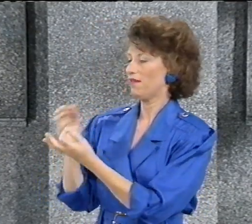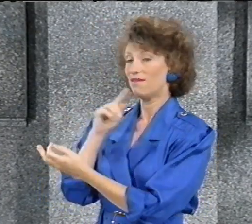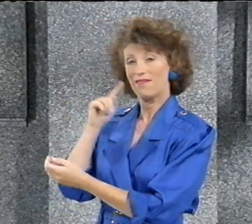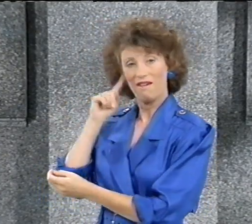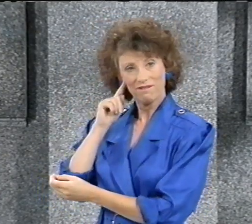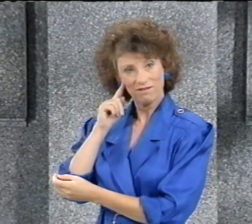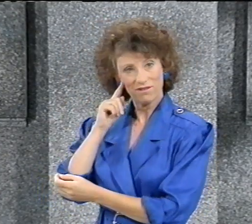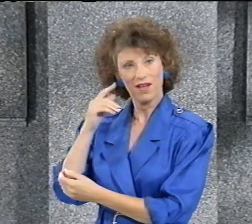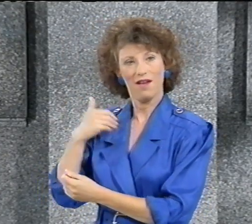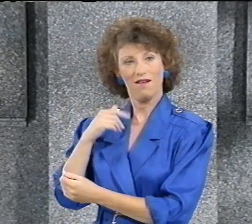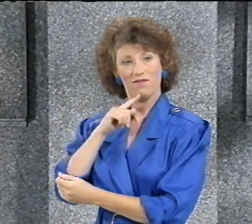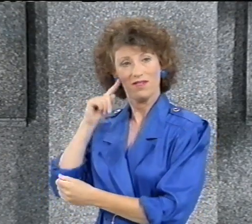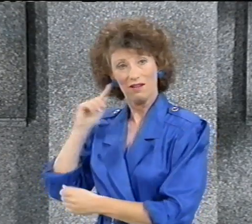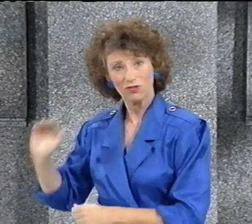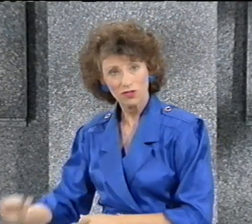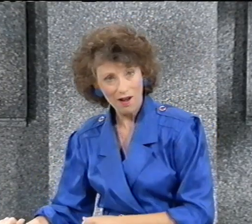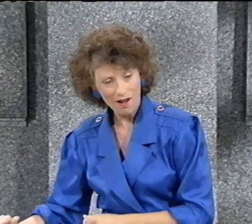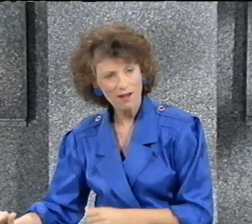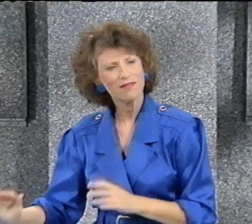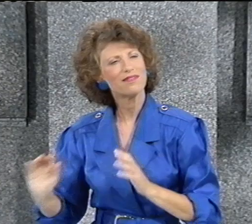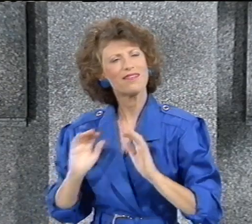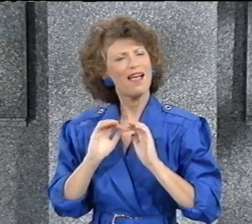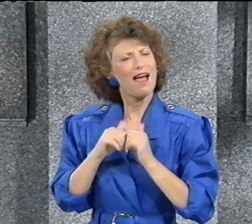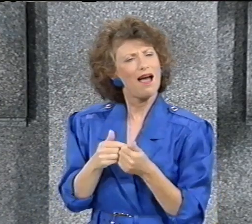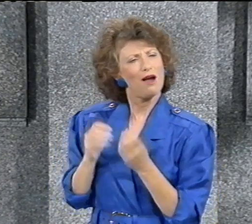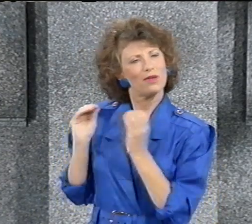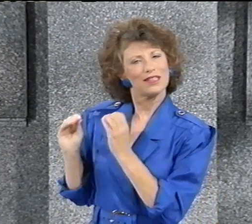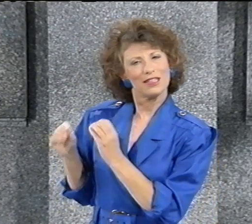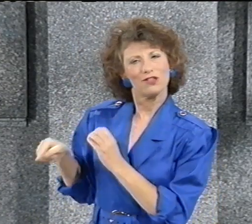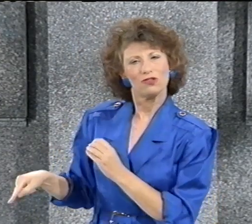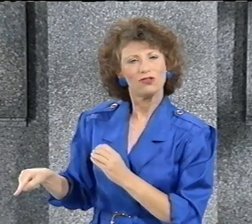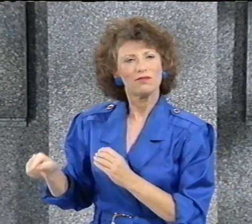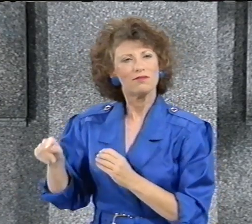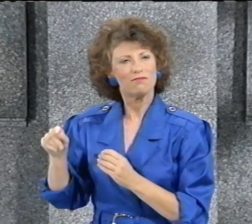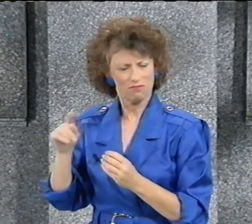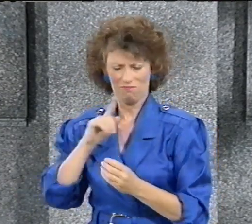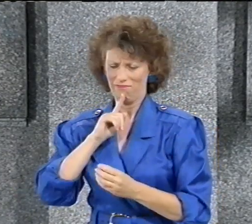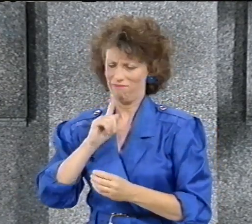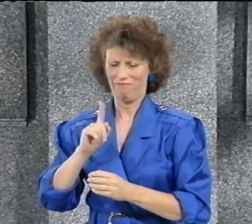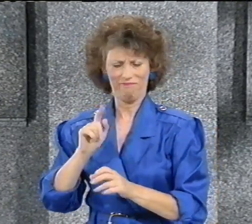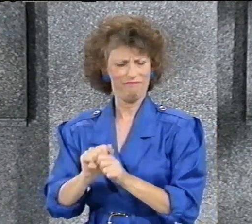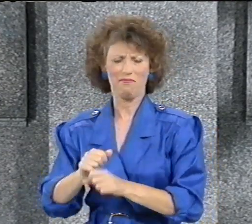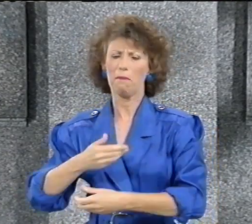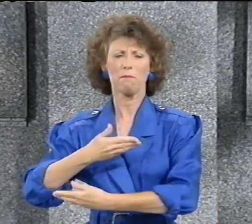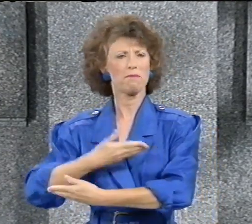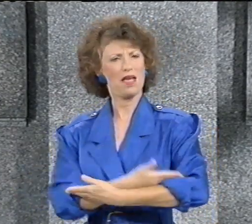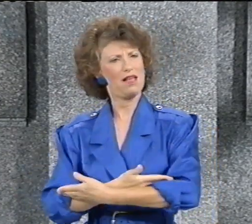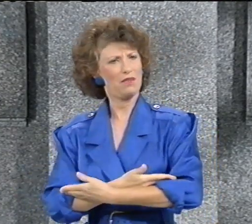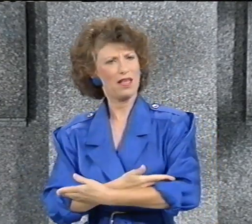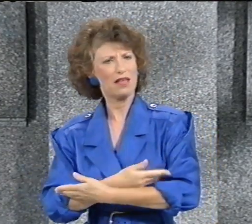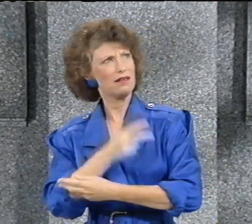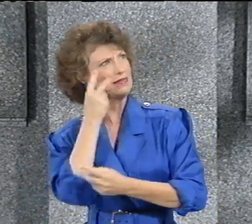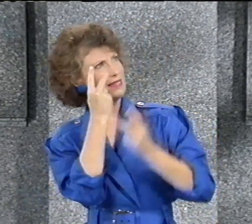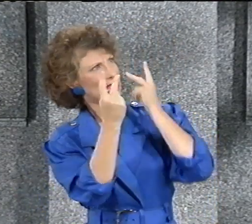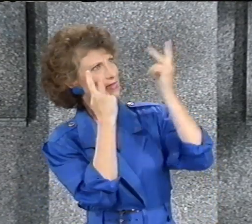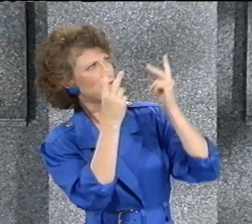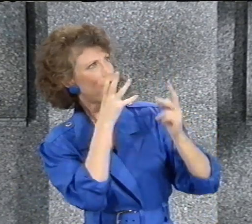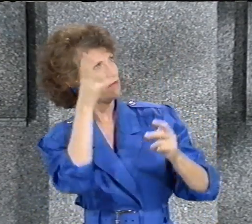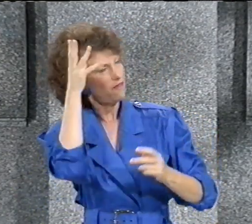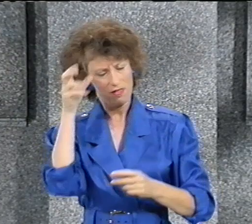we can see how children of deaf parents learn fingerspelling. Even though they don't actually know the alphabet,